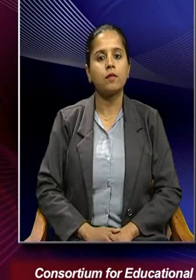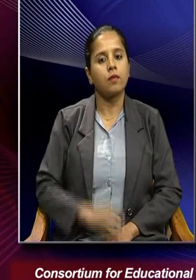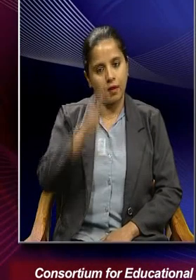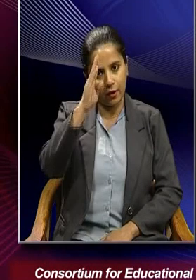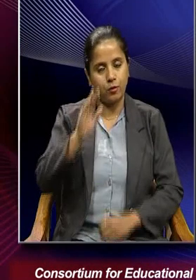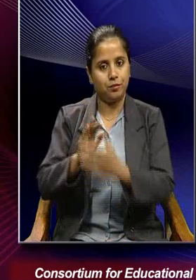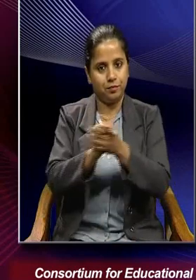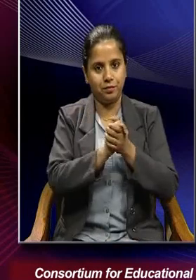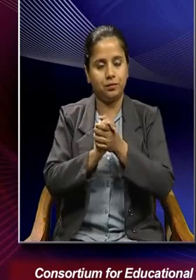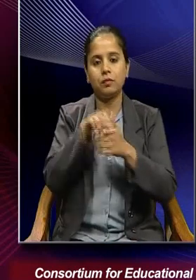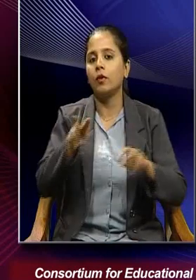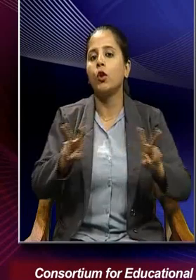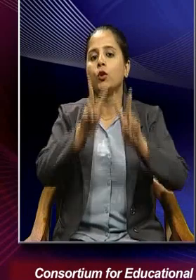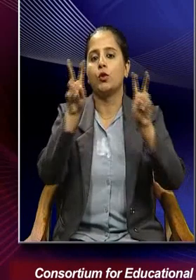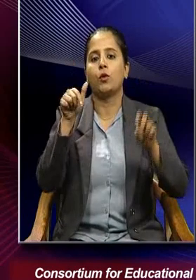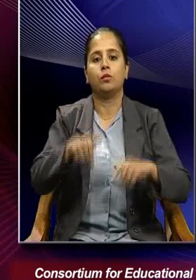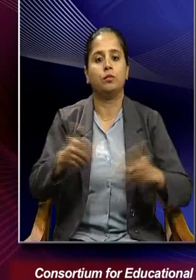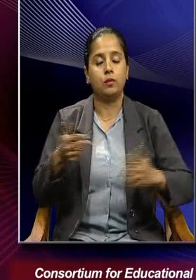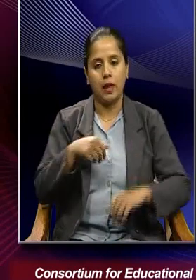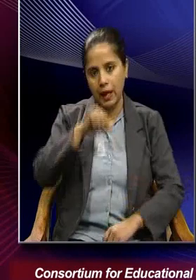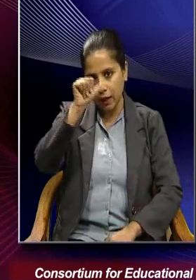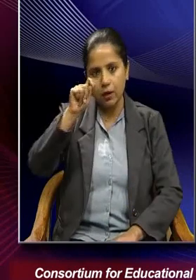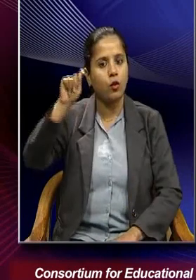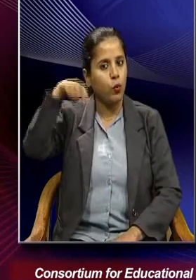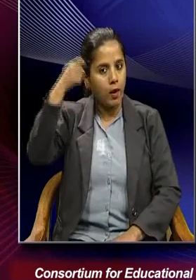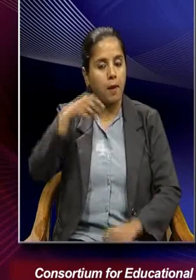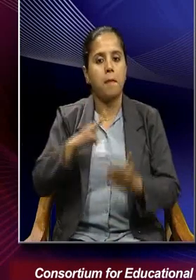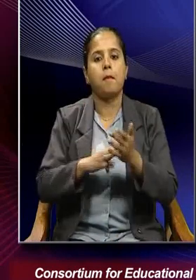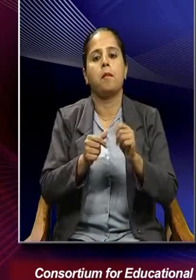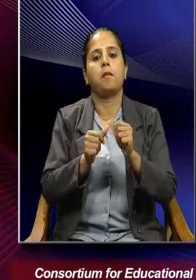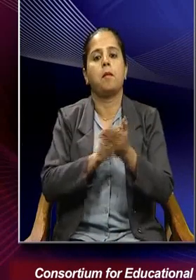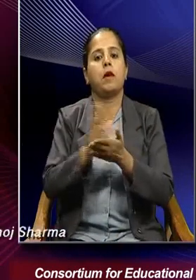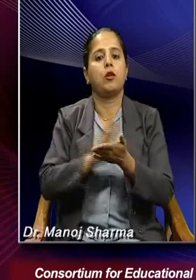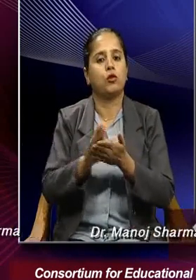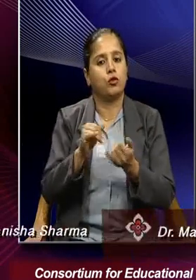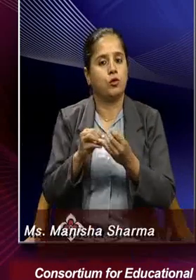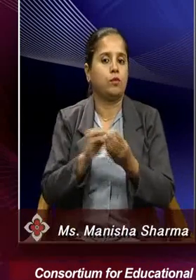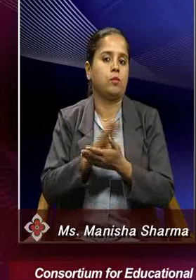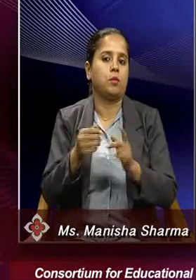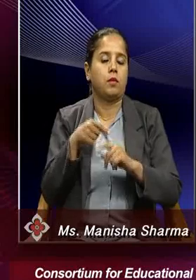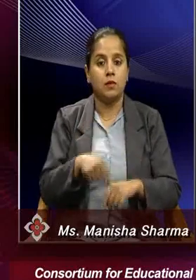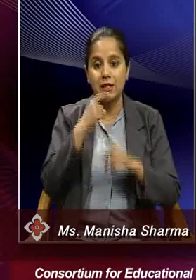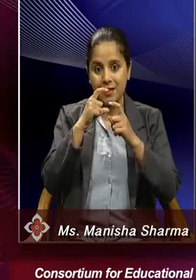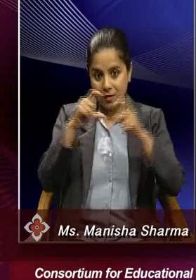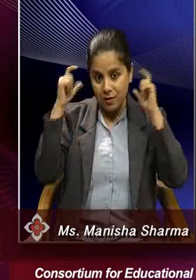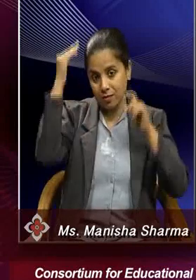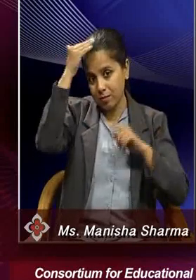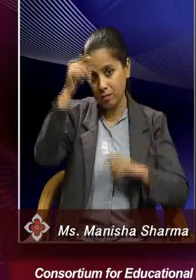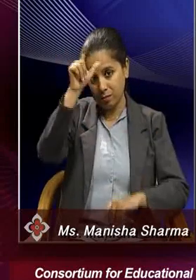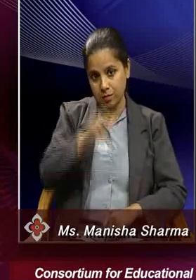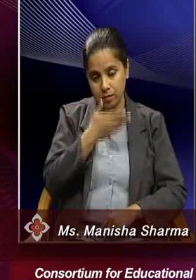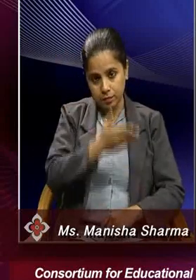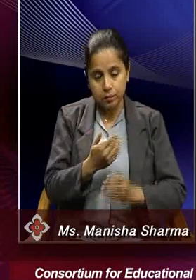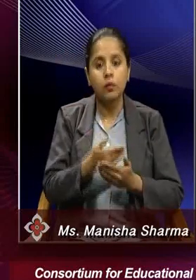Hello friends, the theme of today's lecture is Hindi Films and Mahesh Bhatt, and it is a special segment. It is concerned